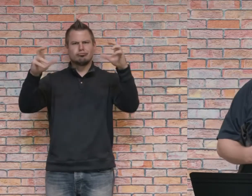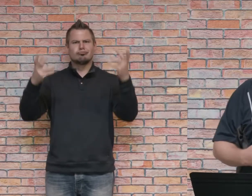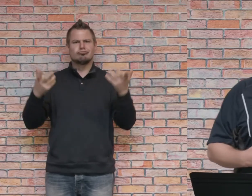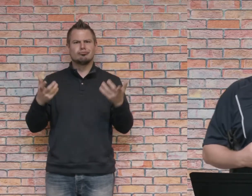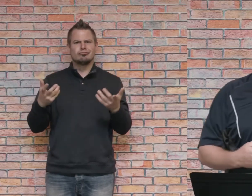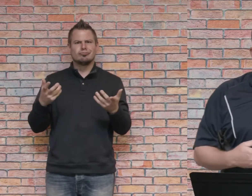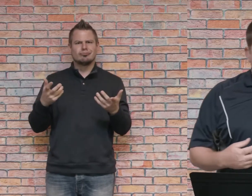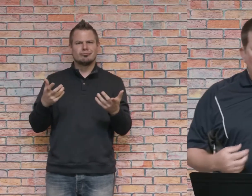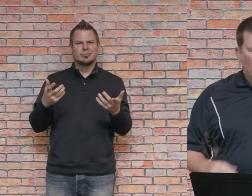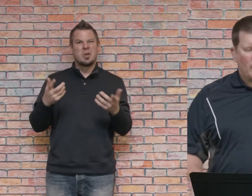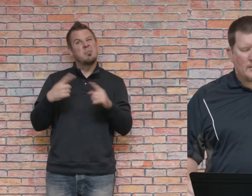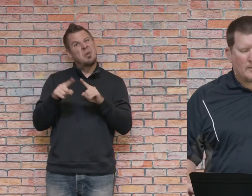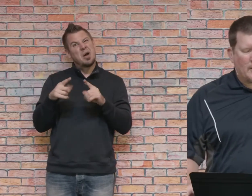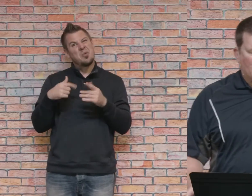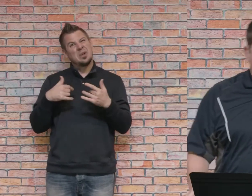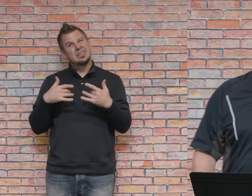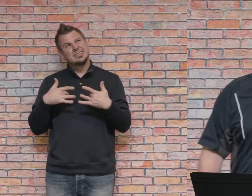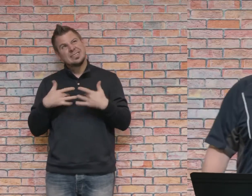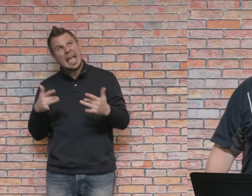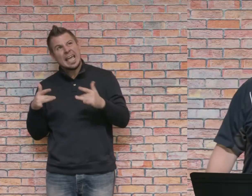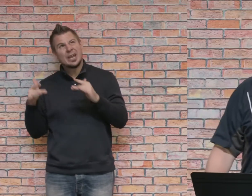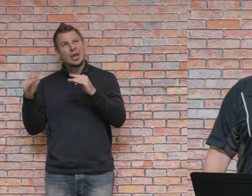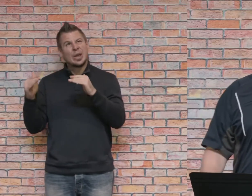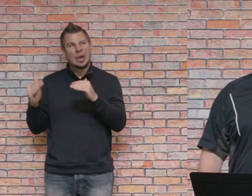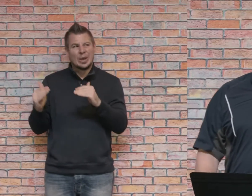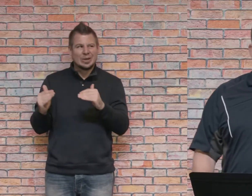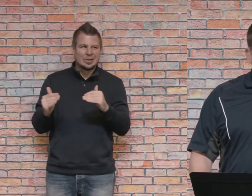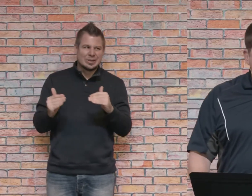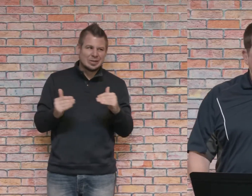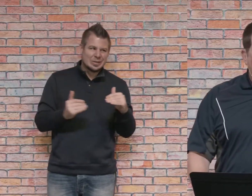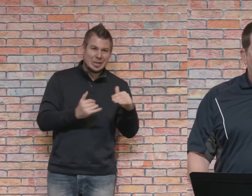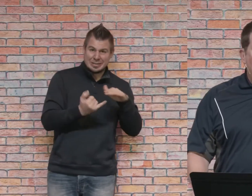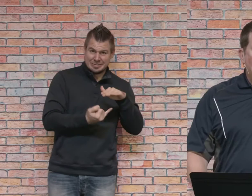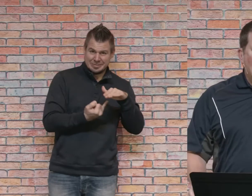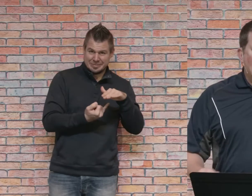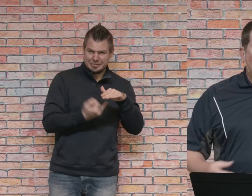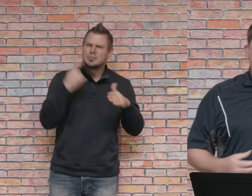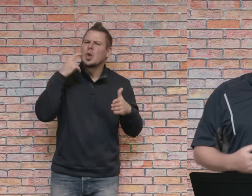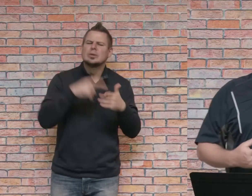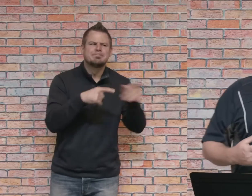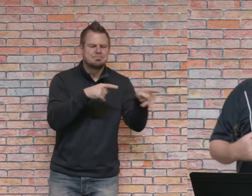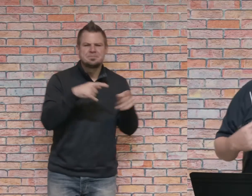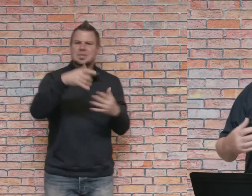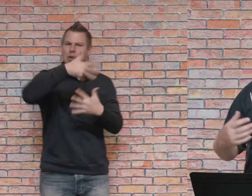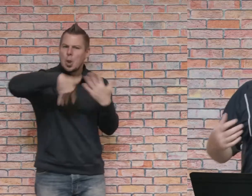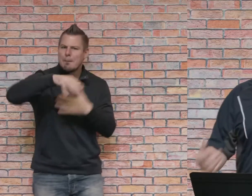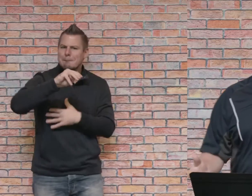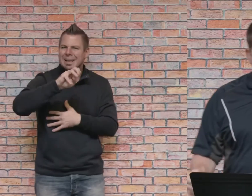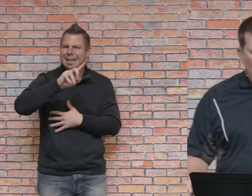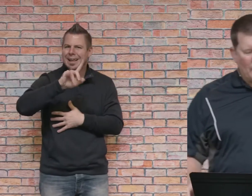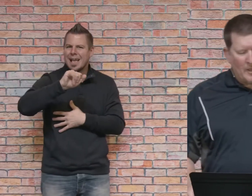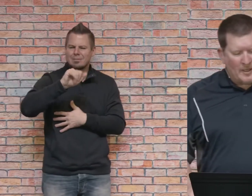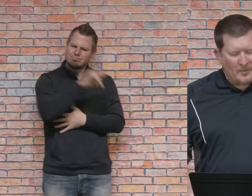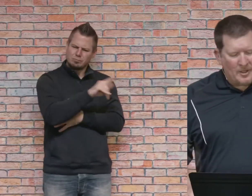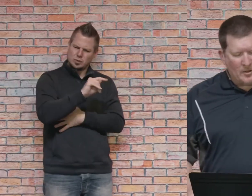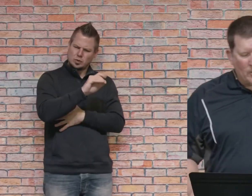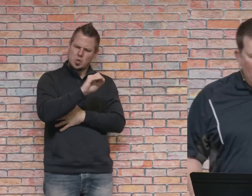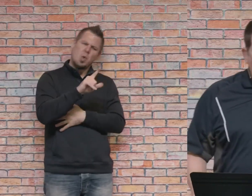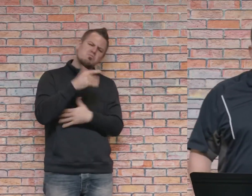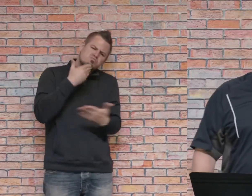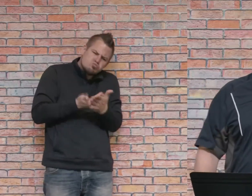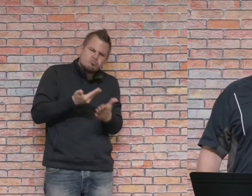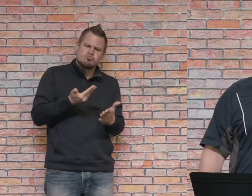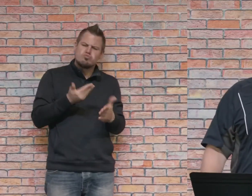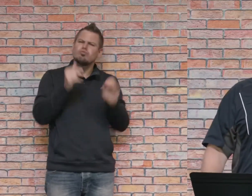but we drift toward isolation. You see this in social media, right? Social media is a great tool. It can be a